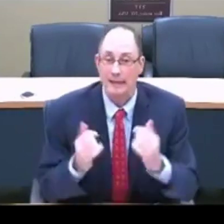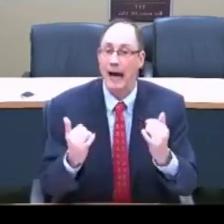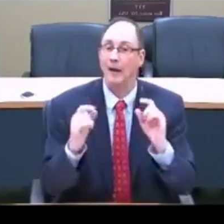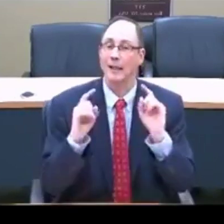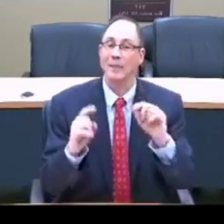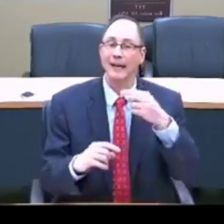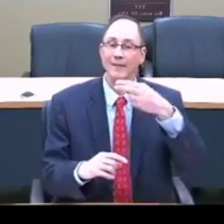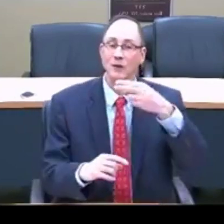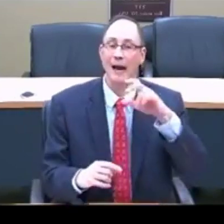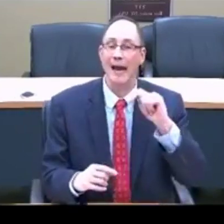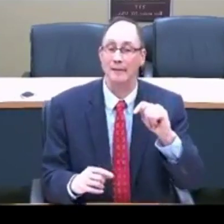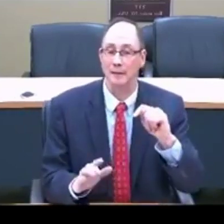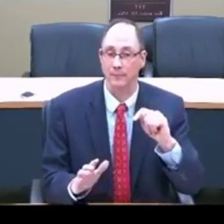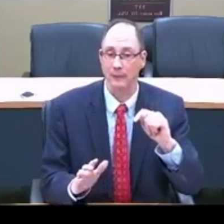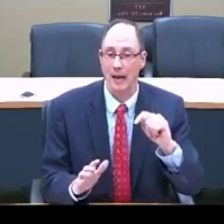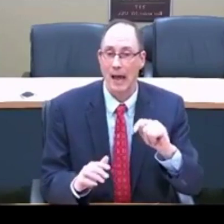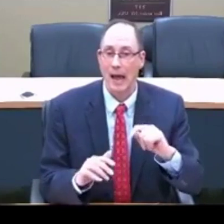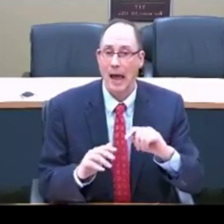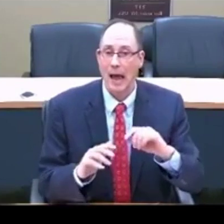Now, let me give you a hint.